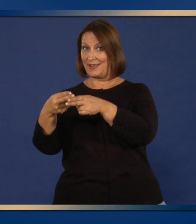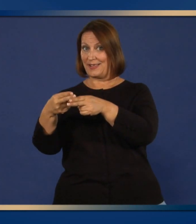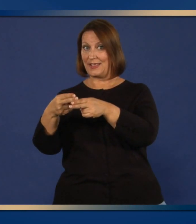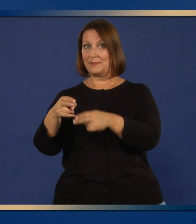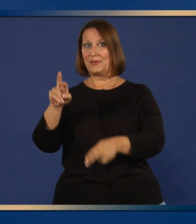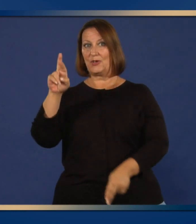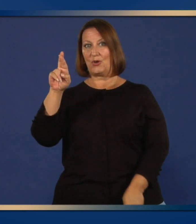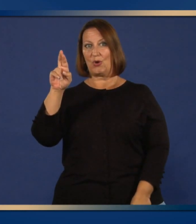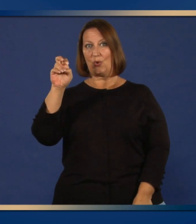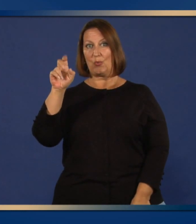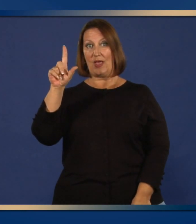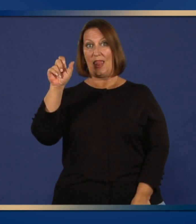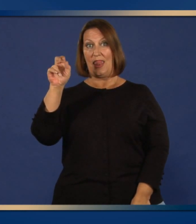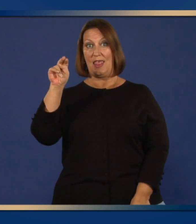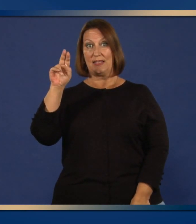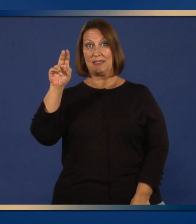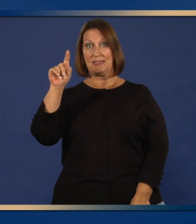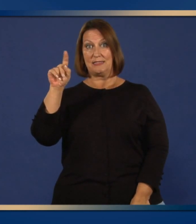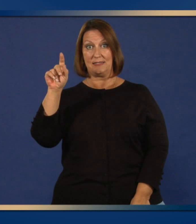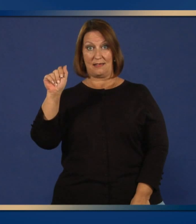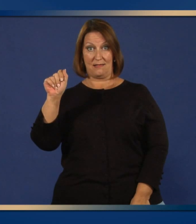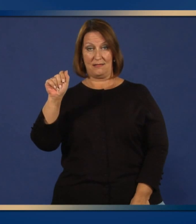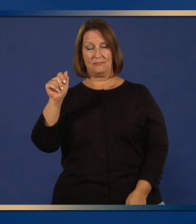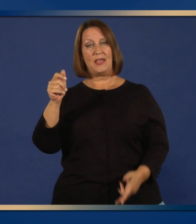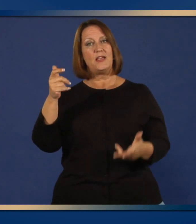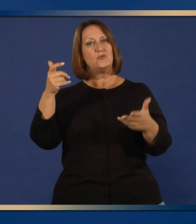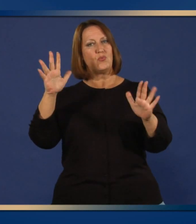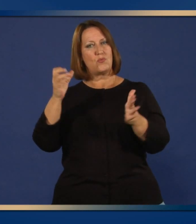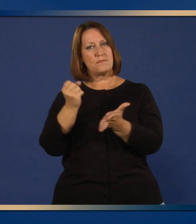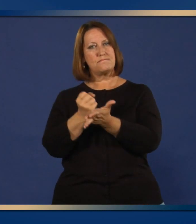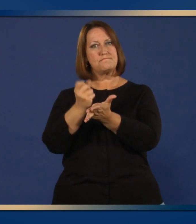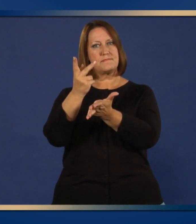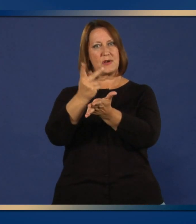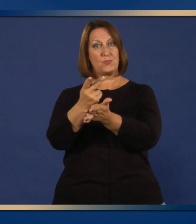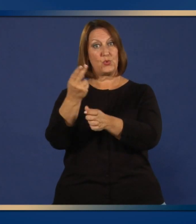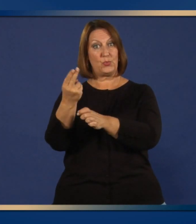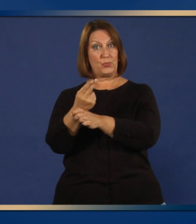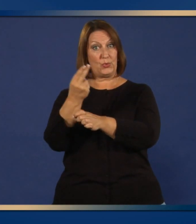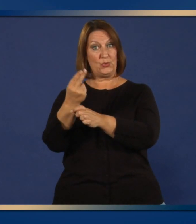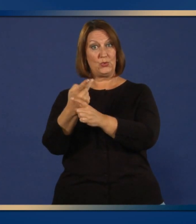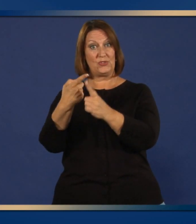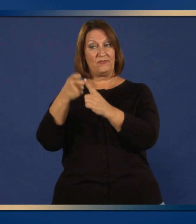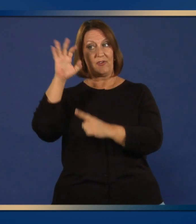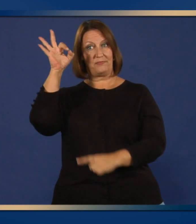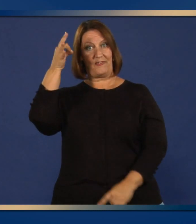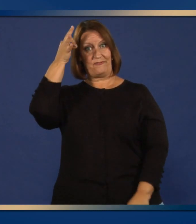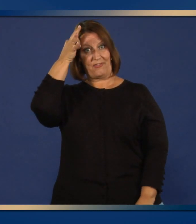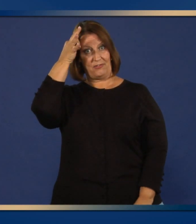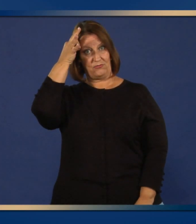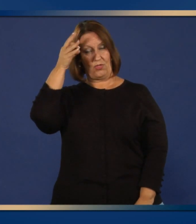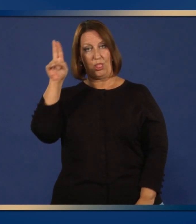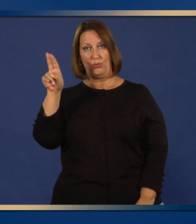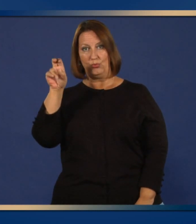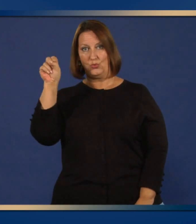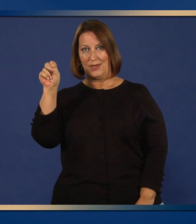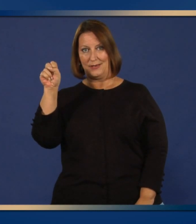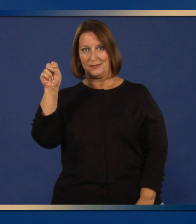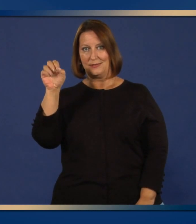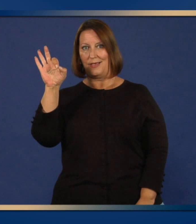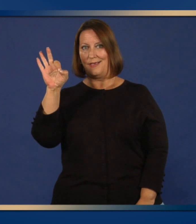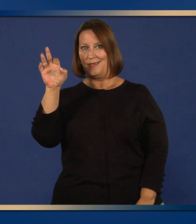Relenza, or Zenamavir, is a medicine that is approved by the U.S. Food and